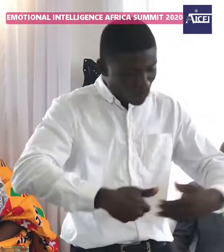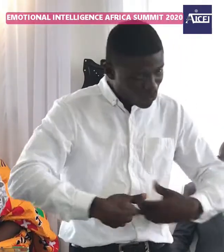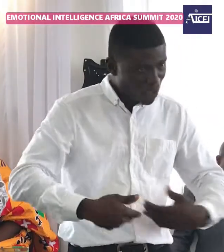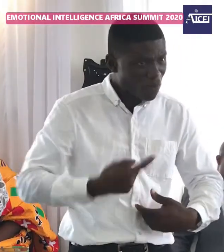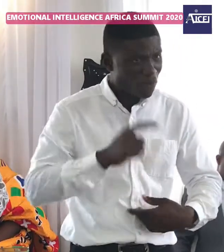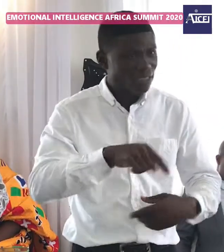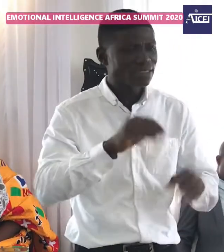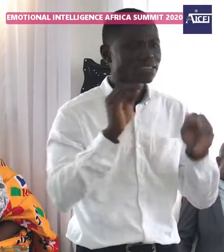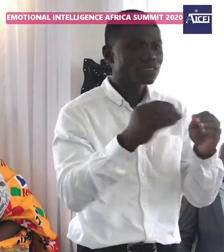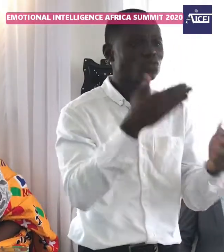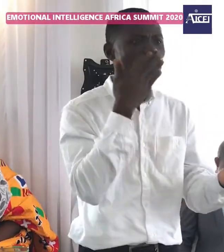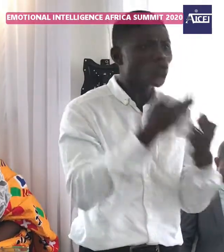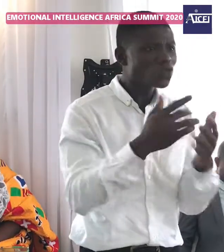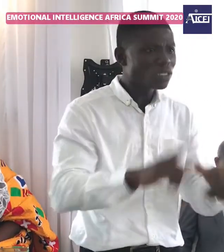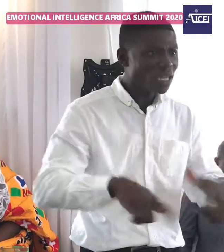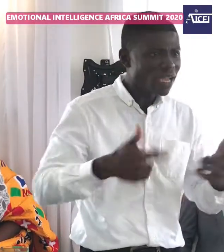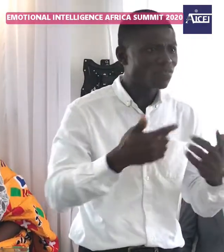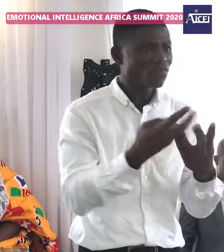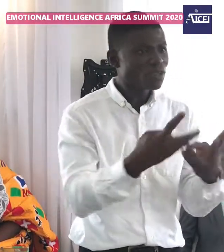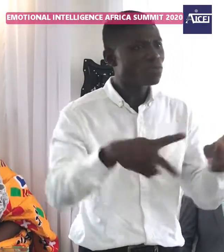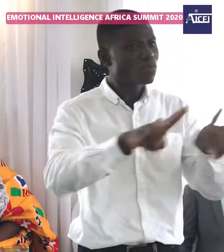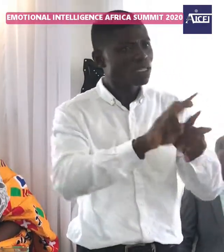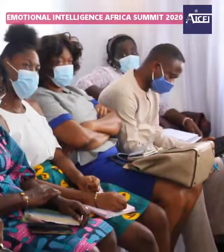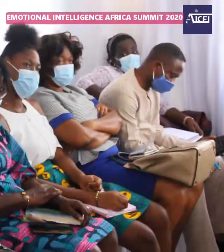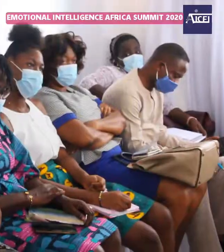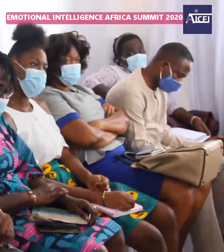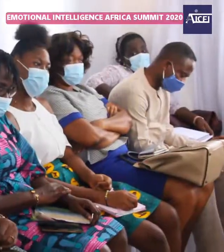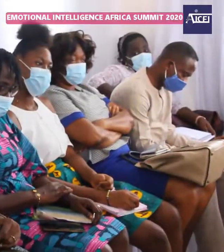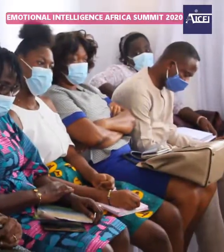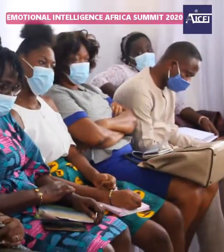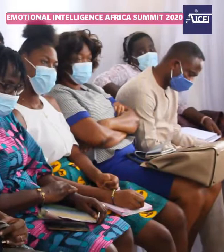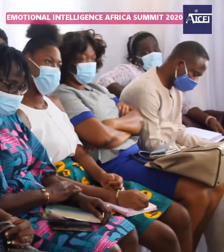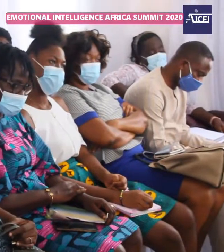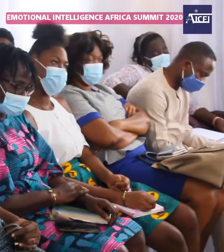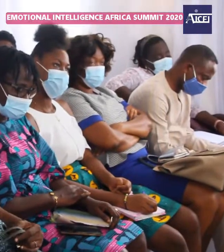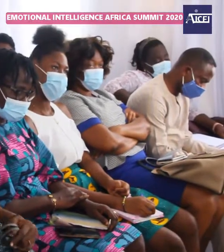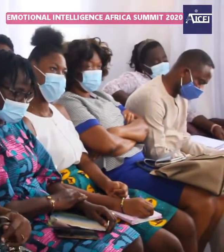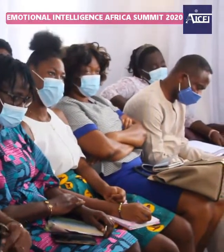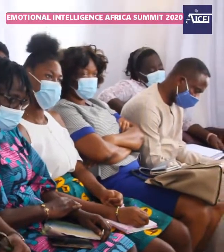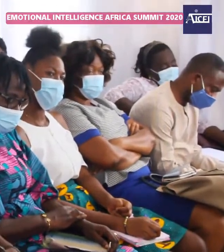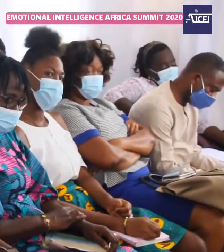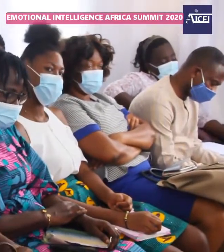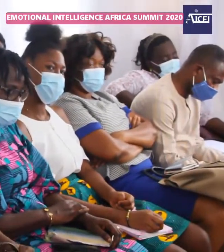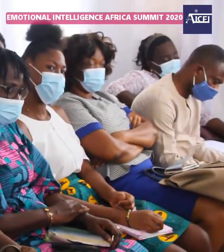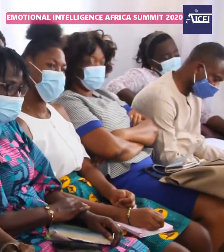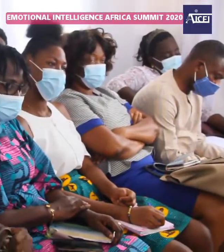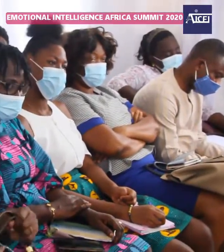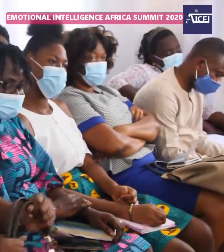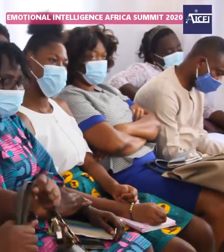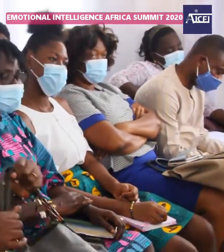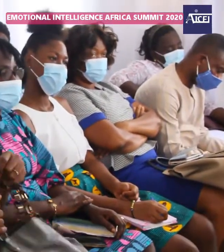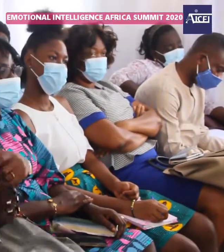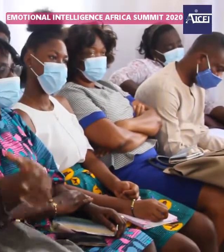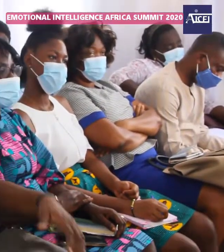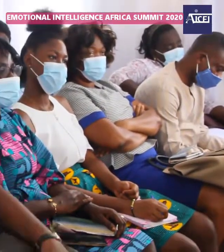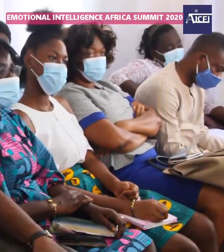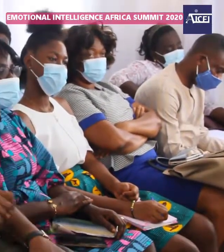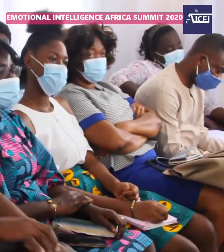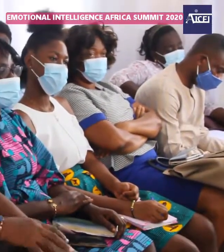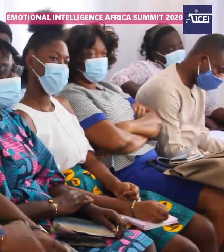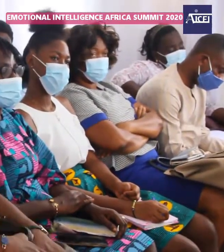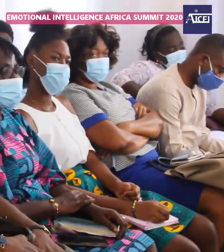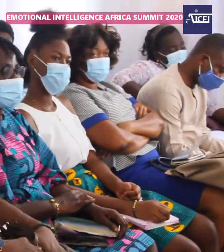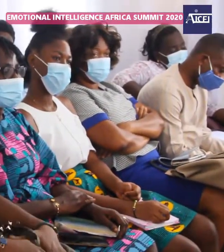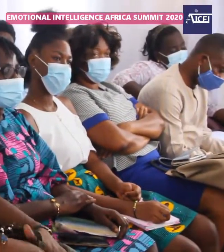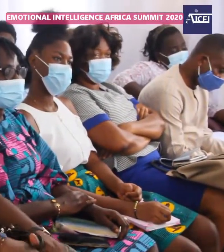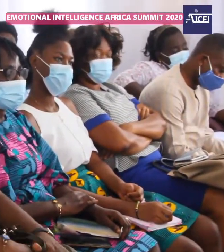them good morals, values, and acceptable norms, that they would be guided even in the